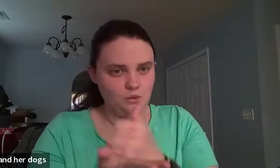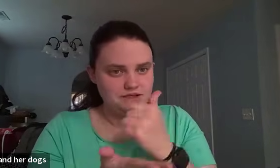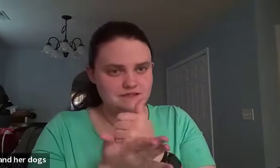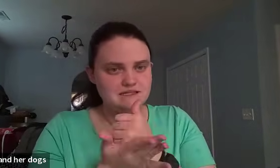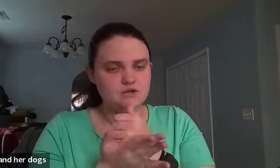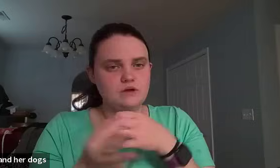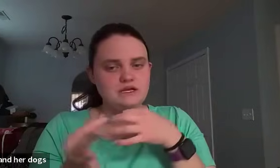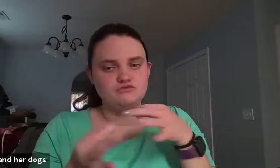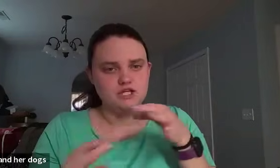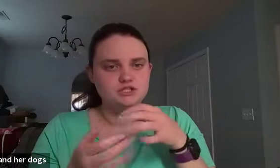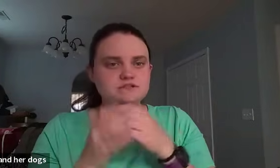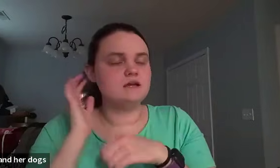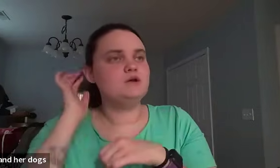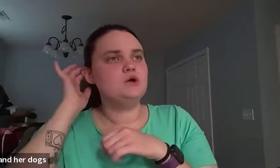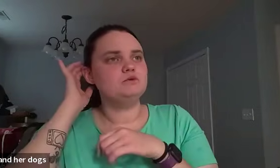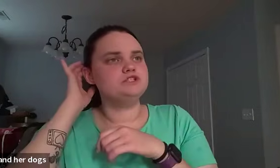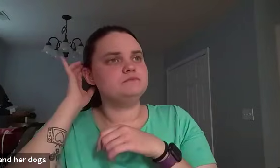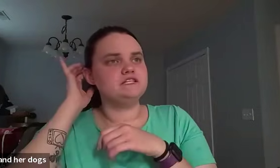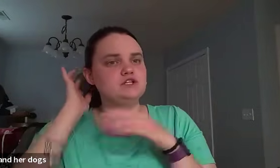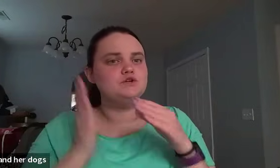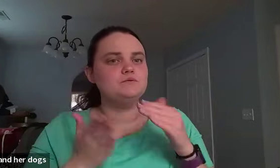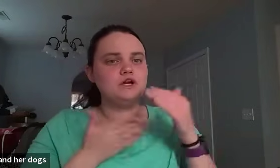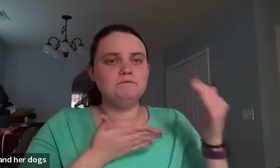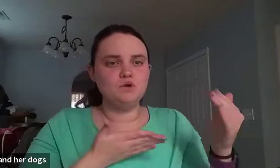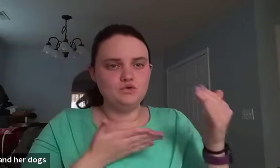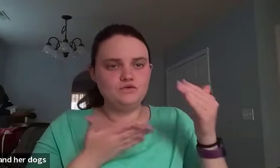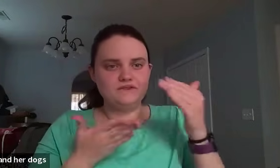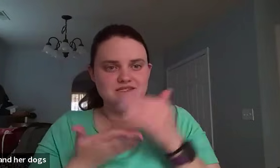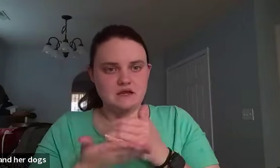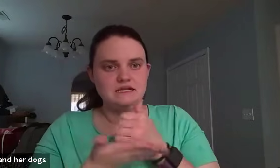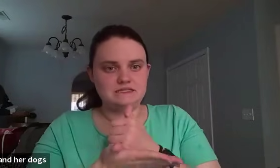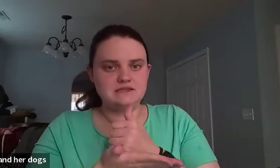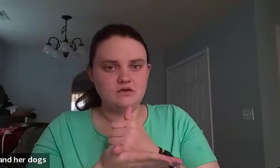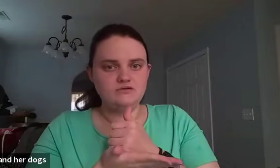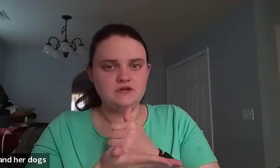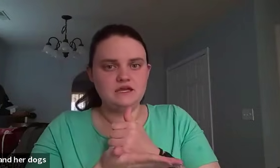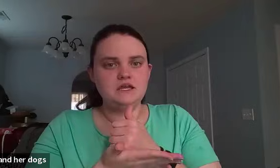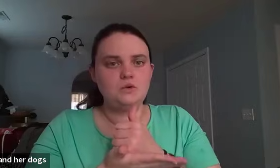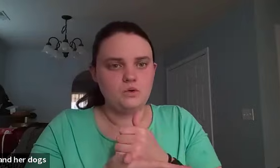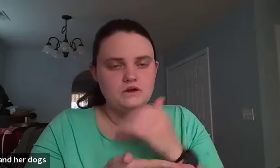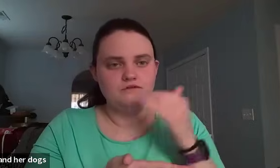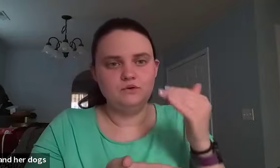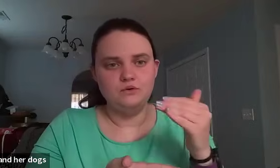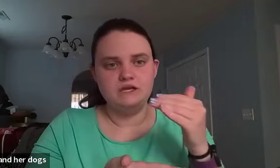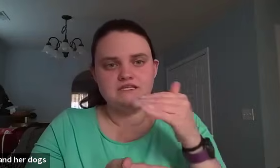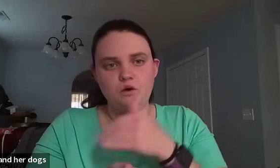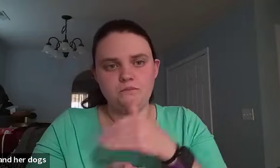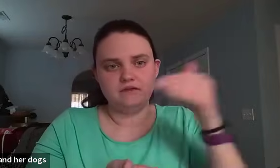help is a directional sign, which means you're going to move the sign itself in order of who is helping